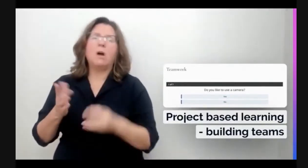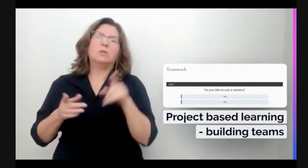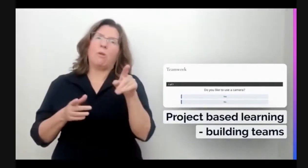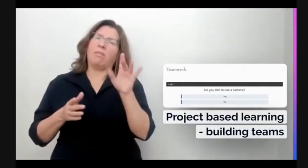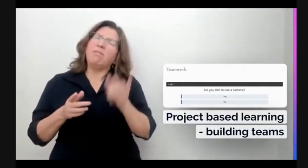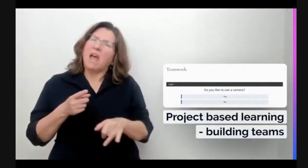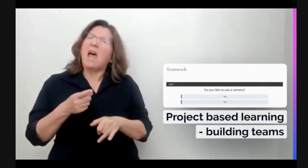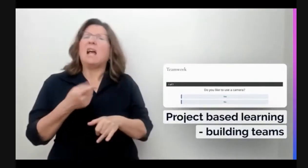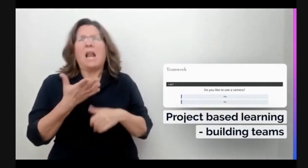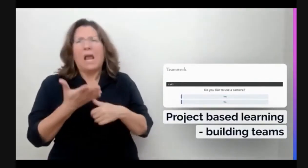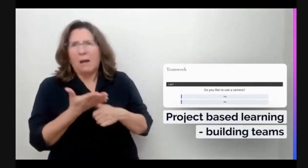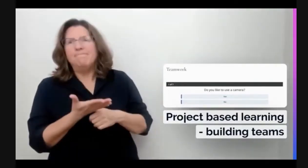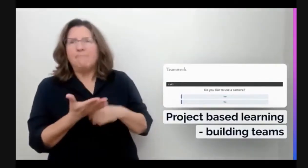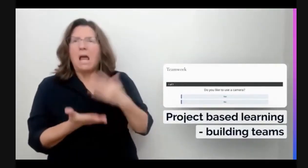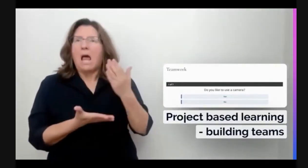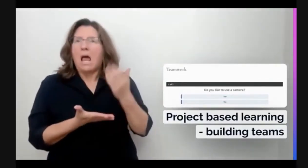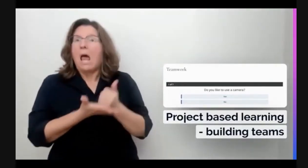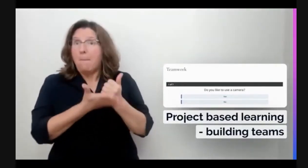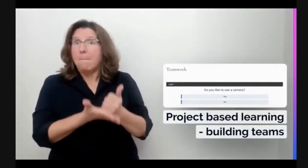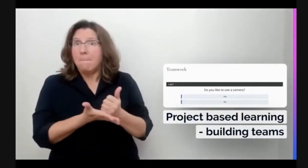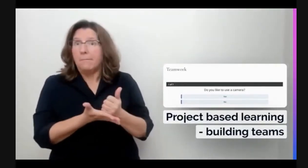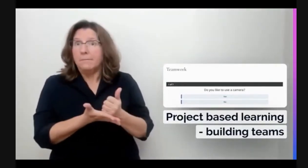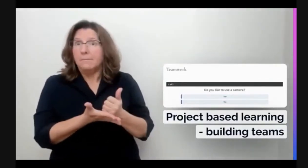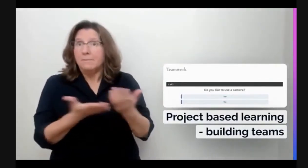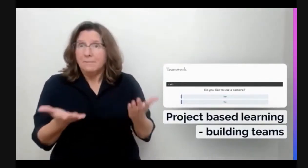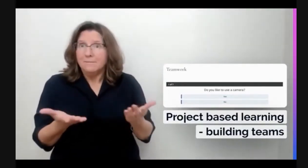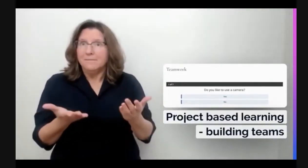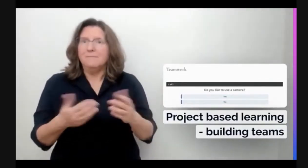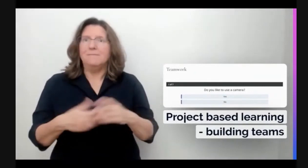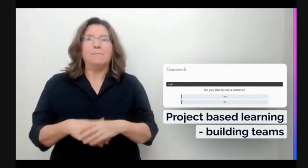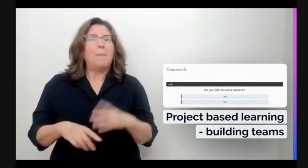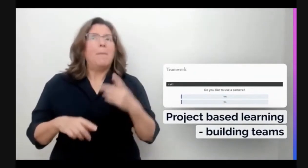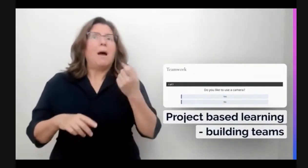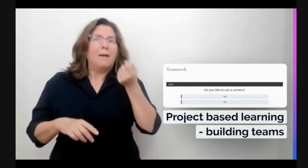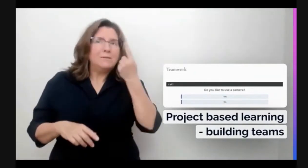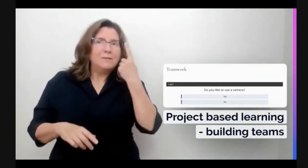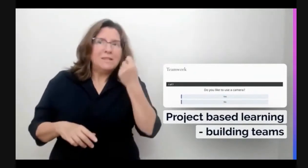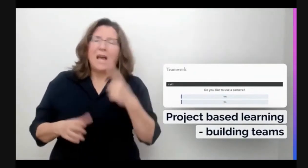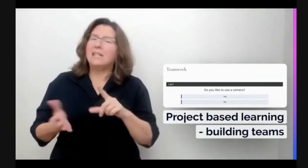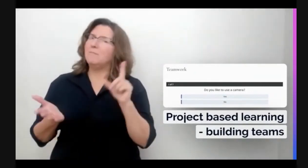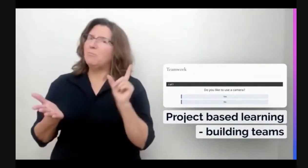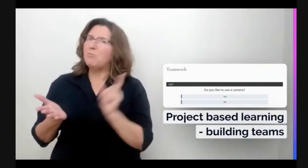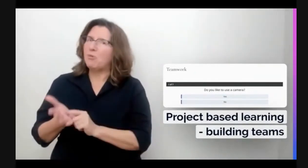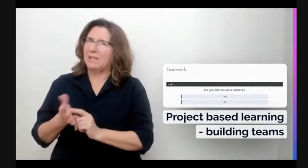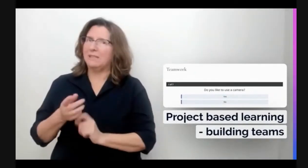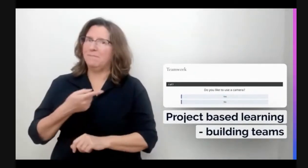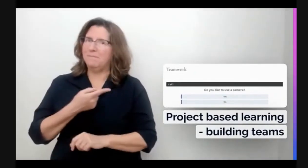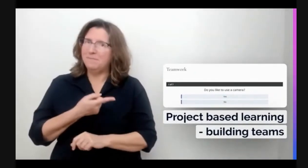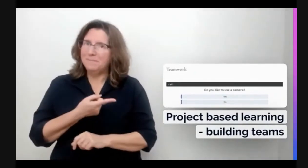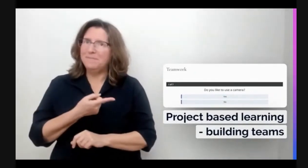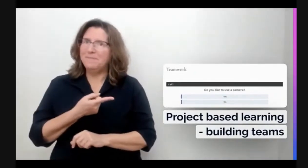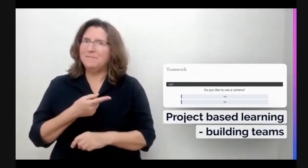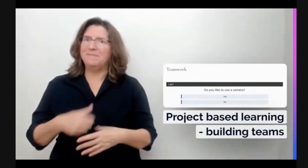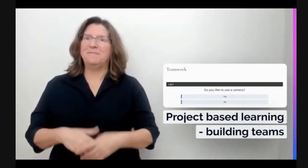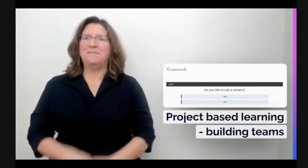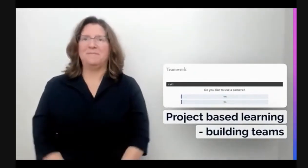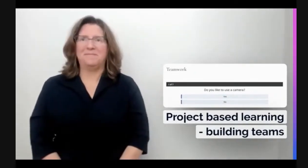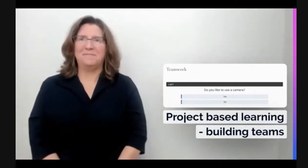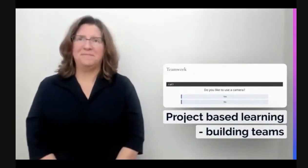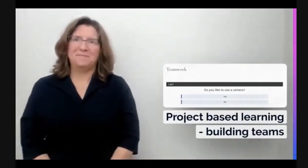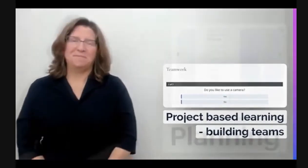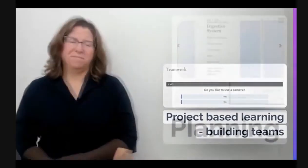do interviews. Others may like to draw. So this tool can help with that kind of planning, but unfortunately, it